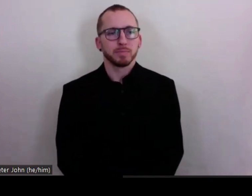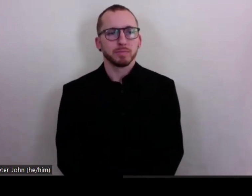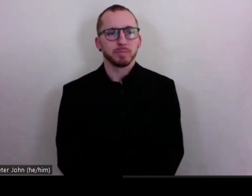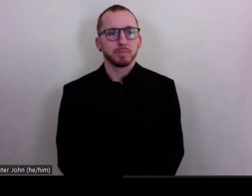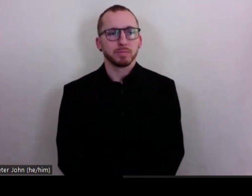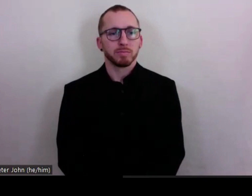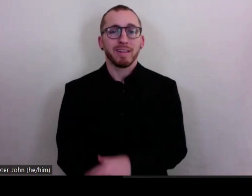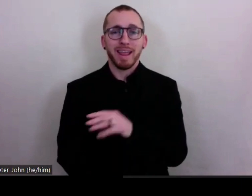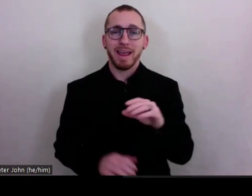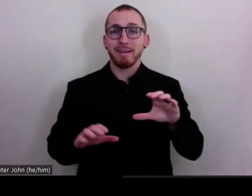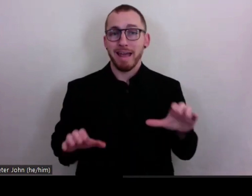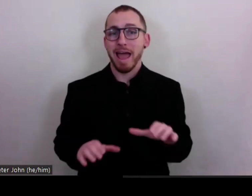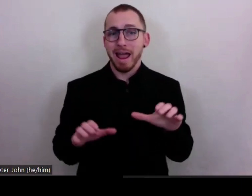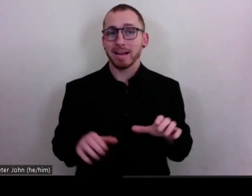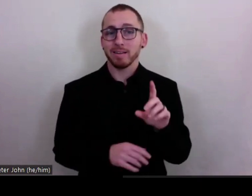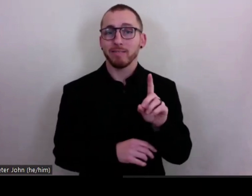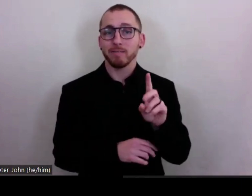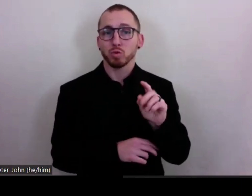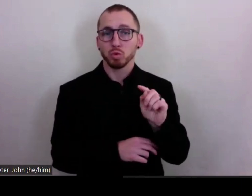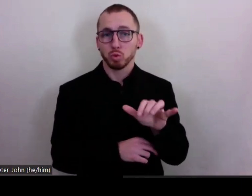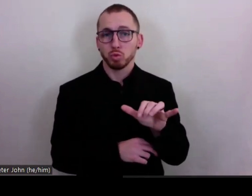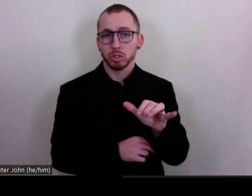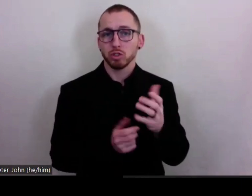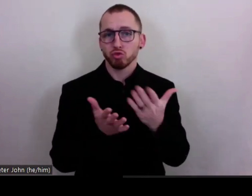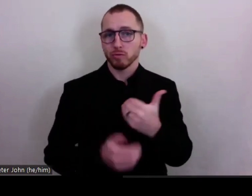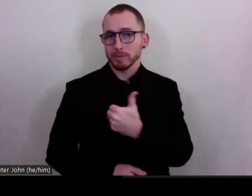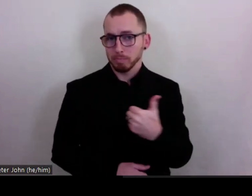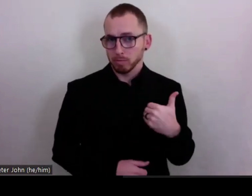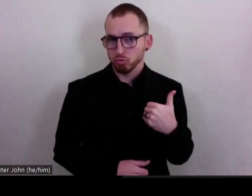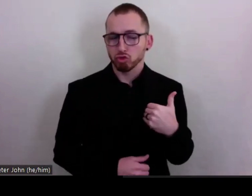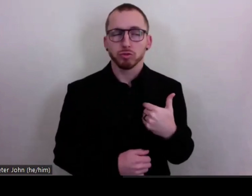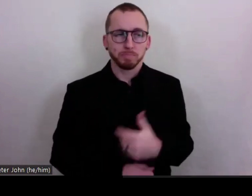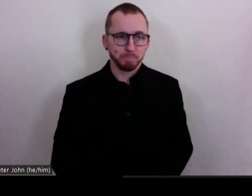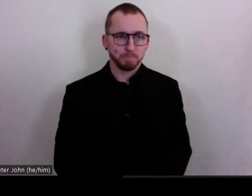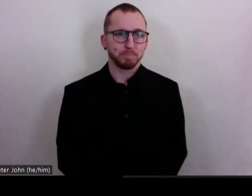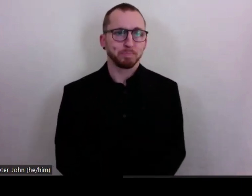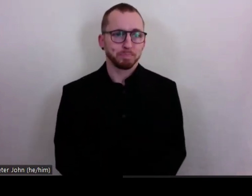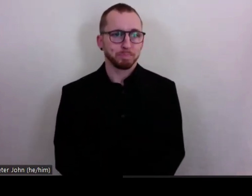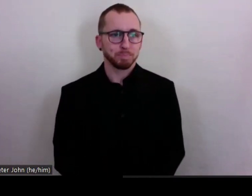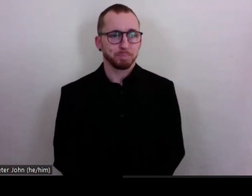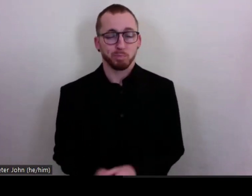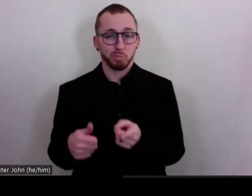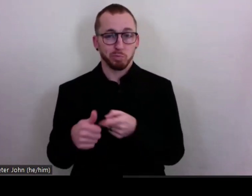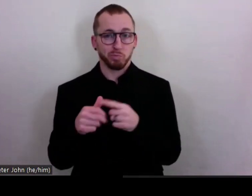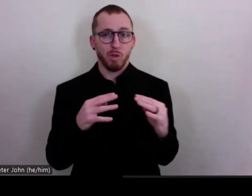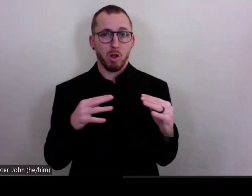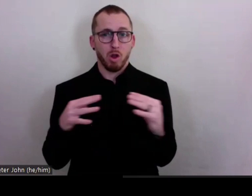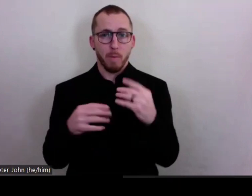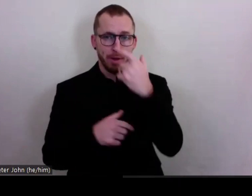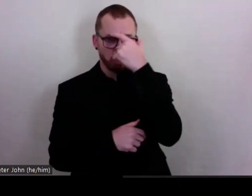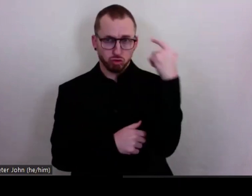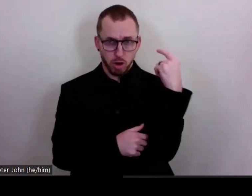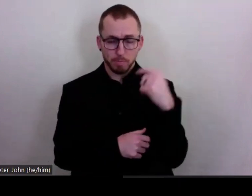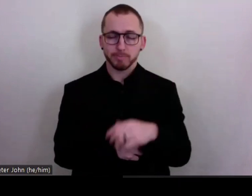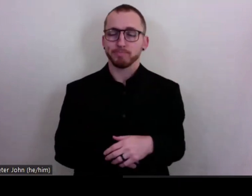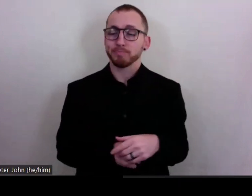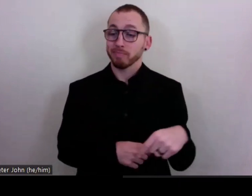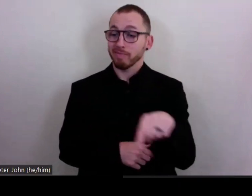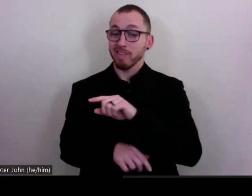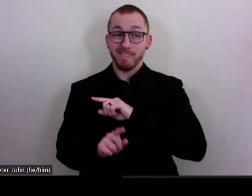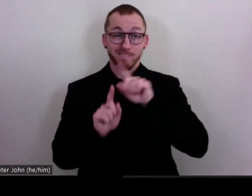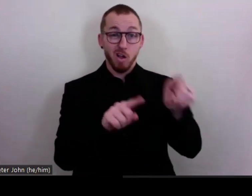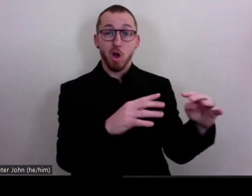duty service members, okay? One is combat trauma. These are veterans who have gone to war